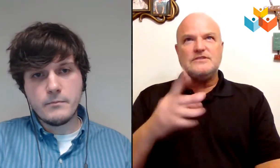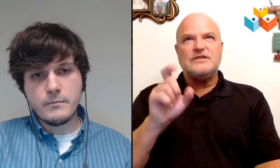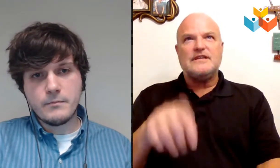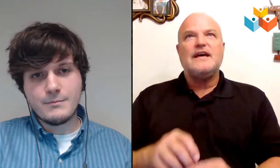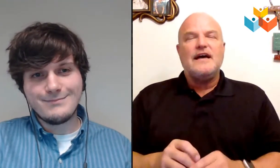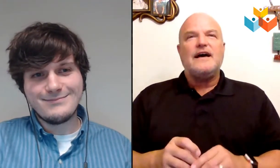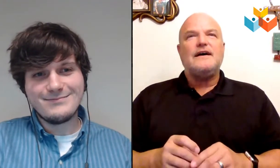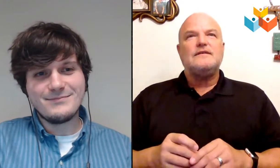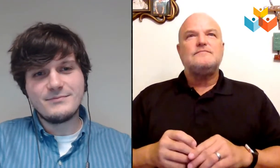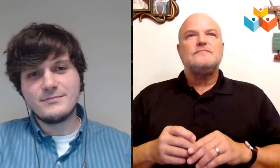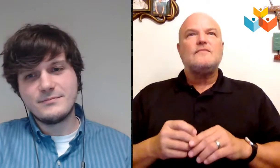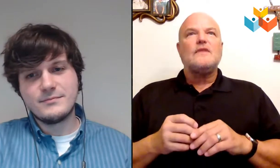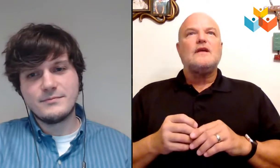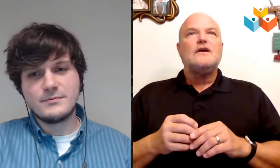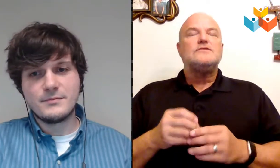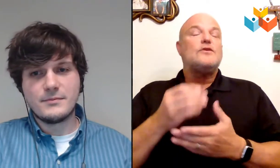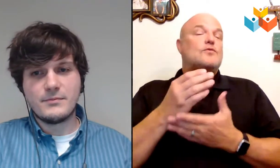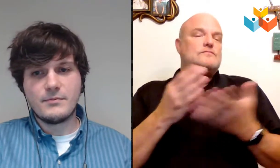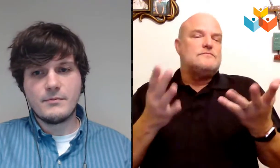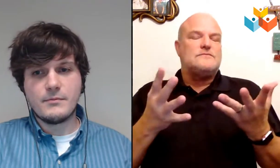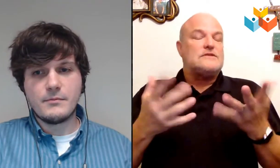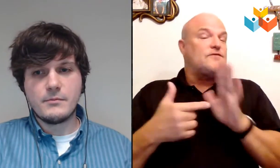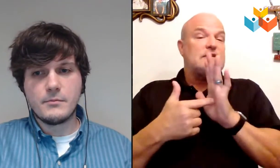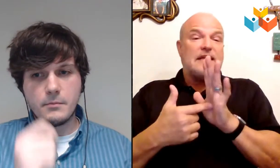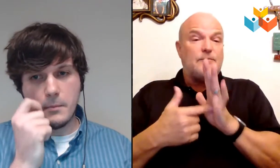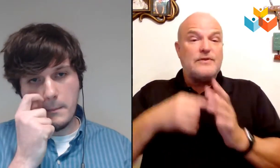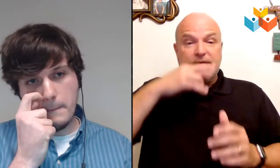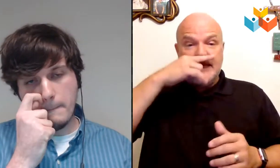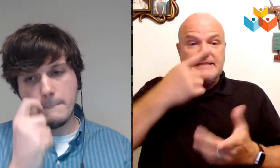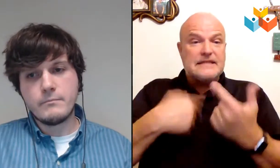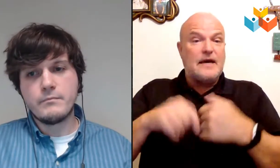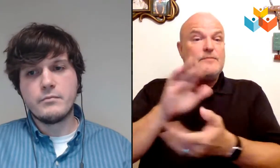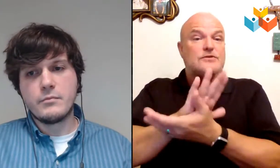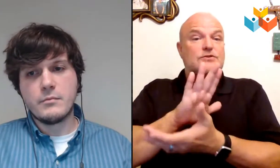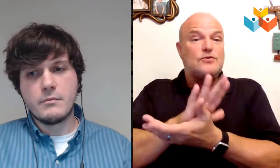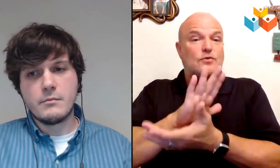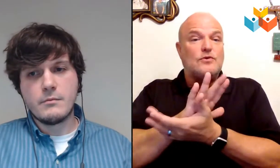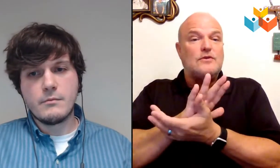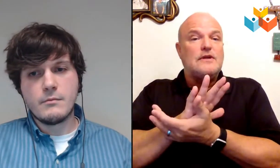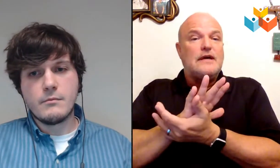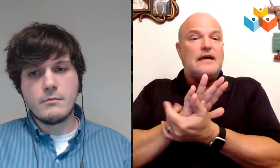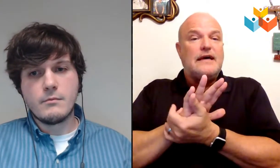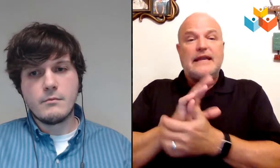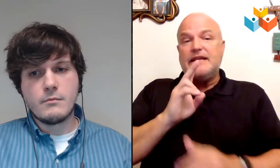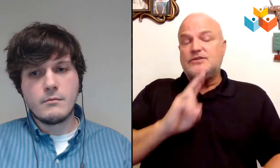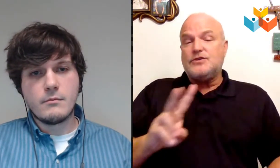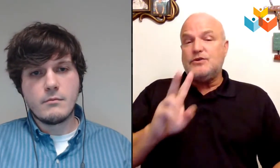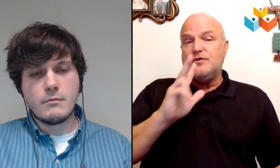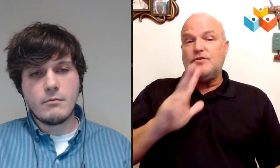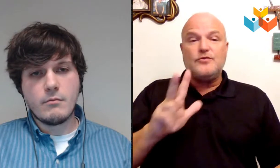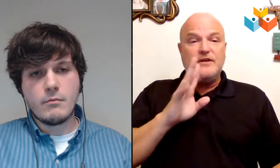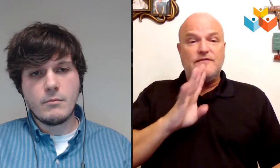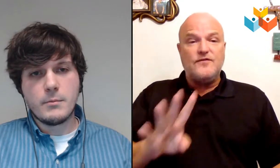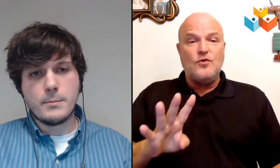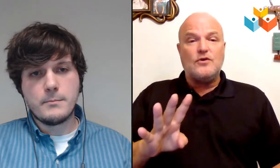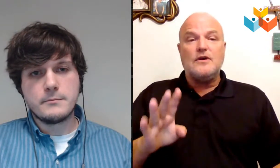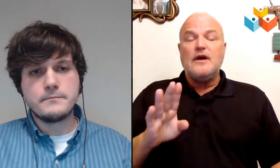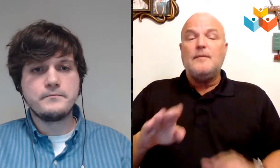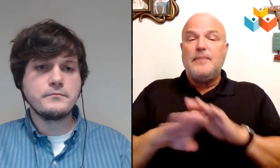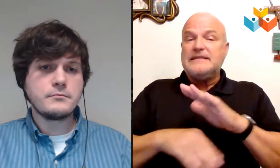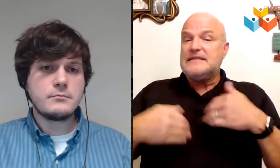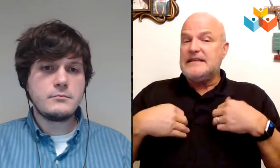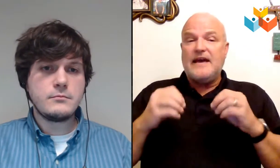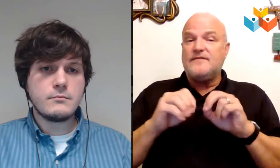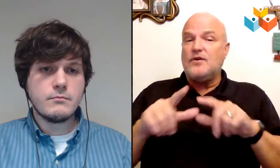Good question. So just for example, the kids that come to school at age 2, 3,